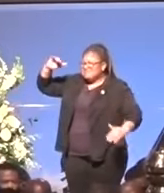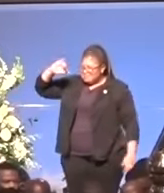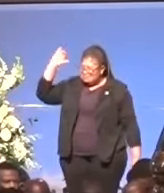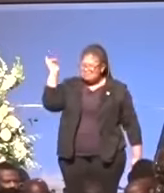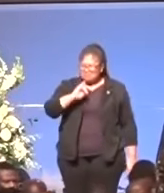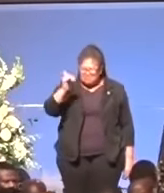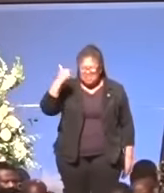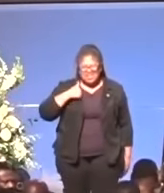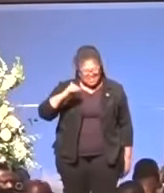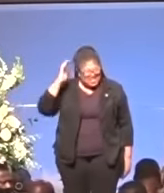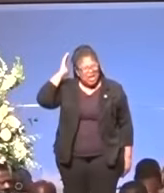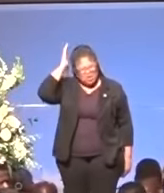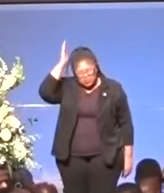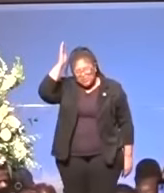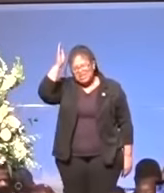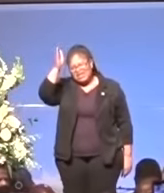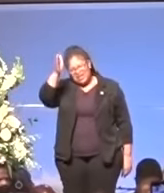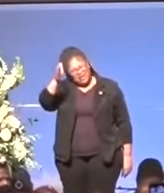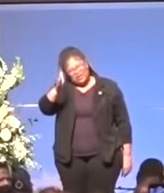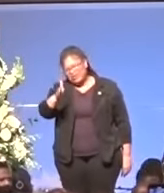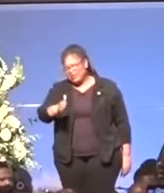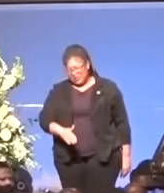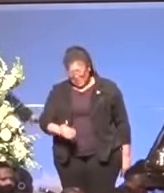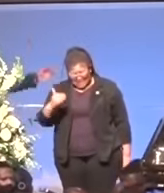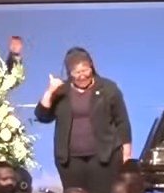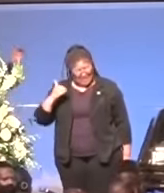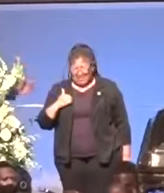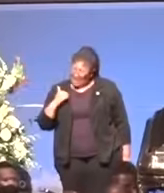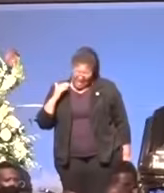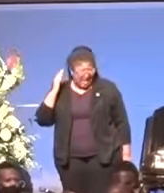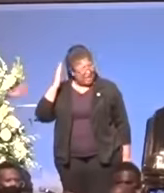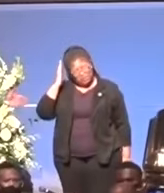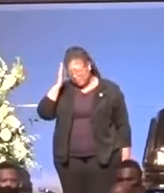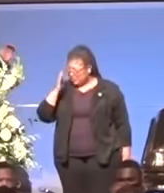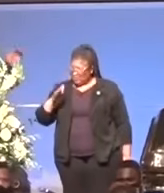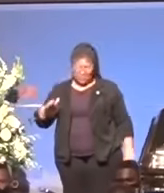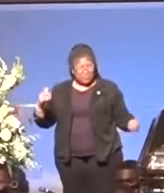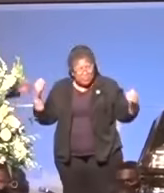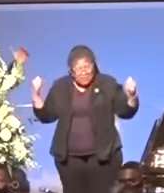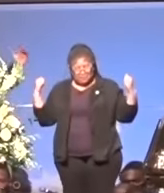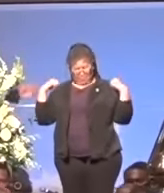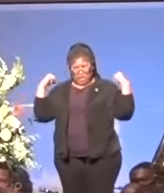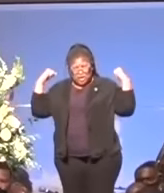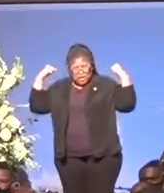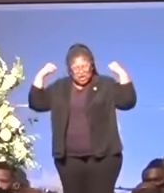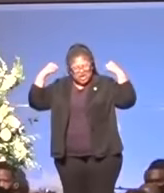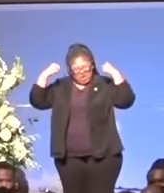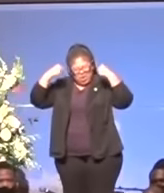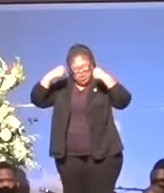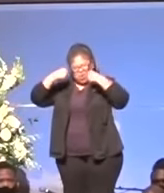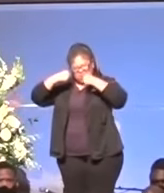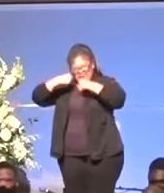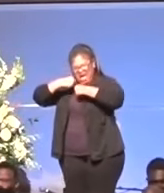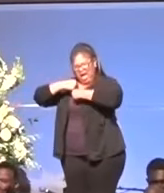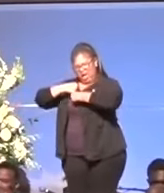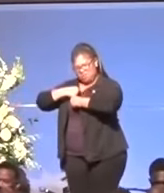Yes, I will. I'm going to put it on tomorrow.